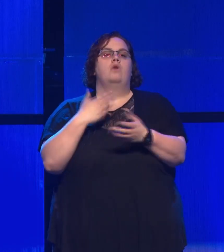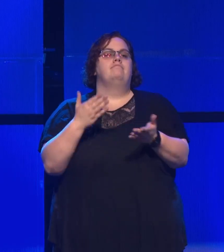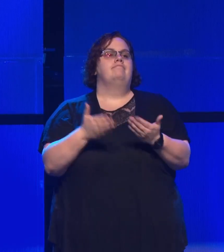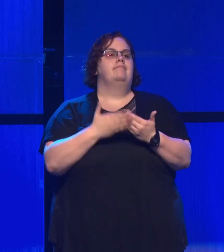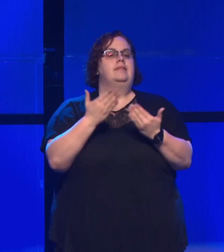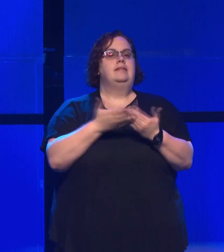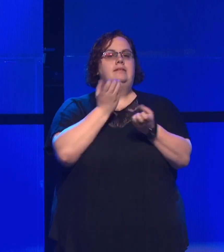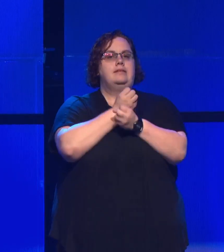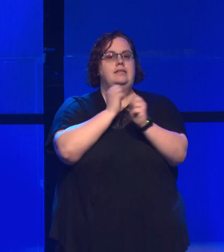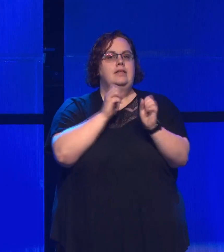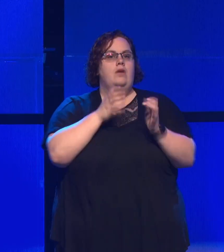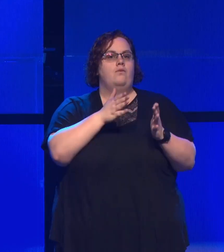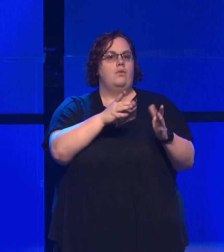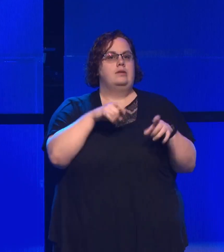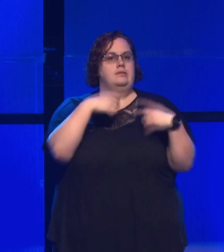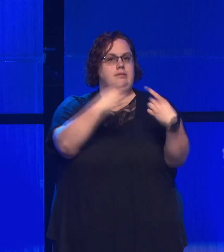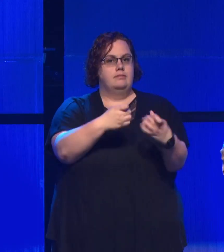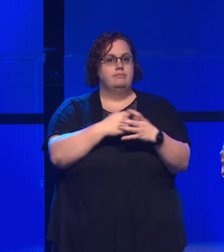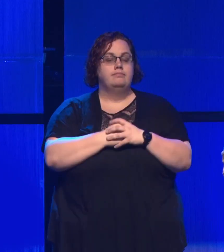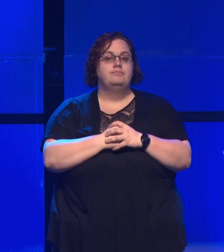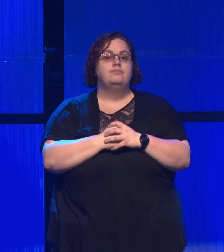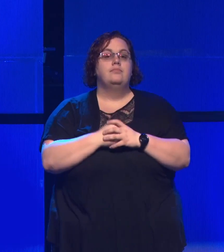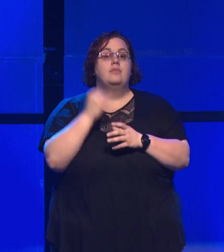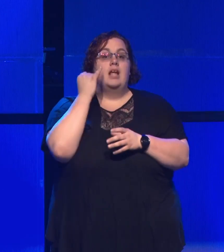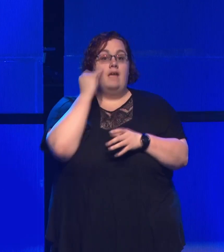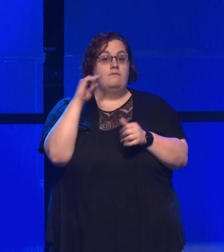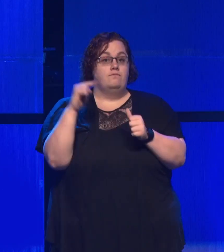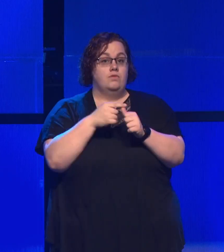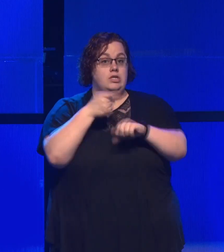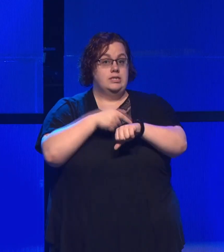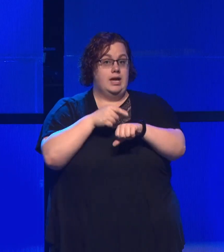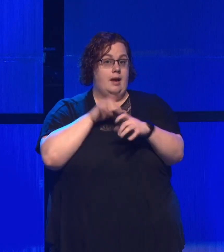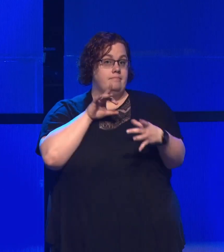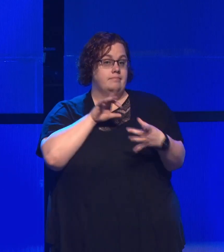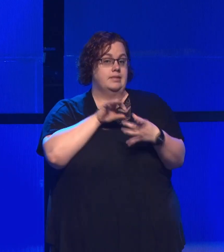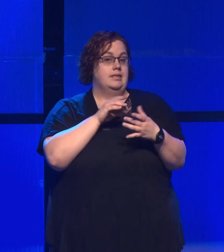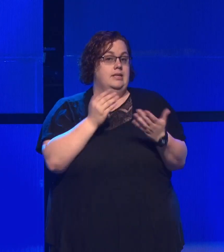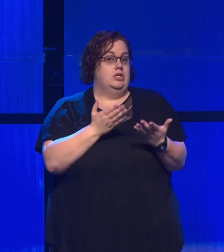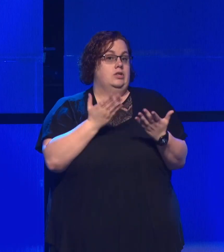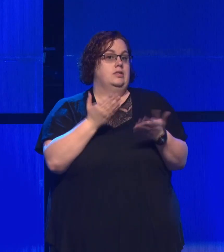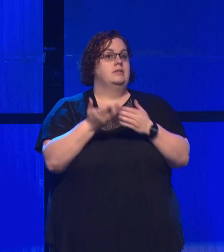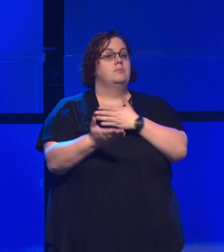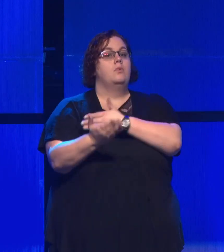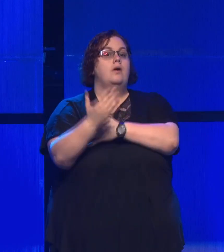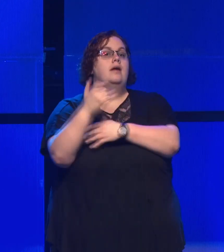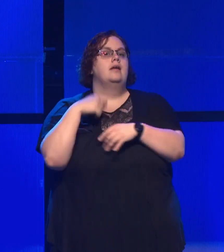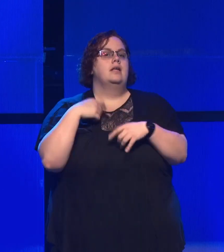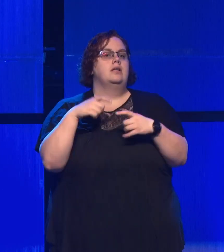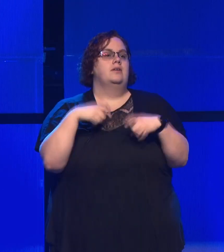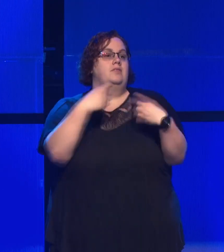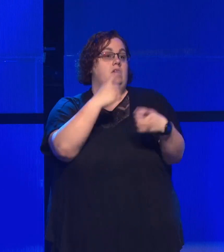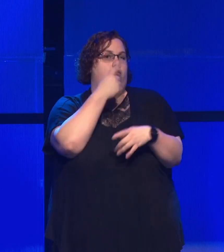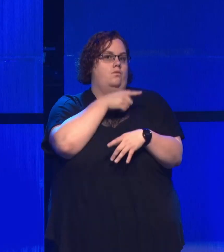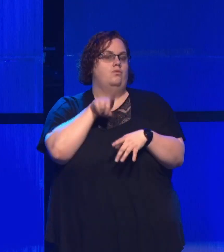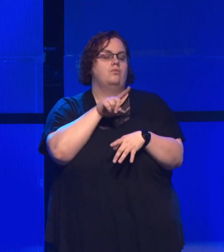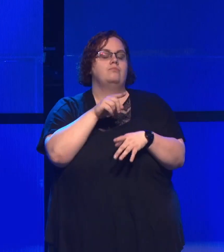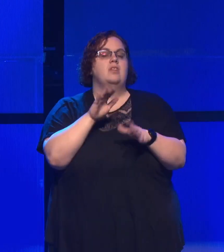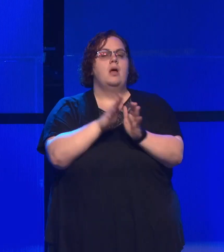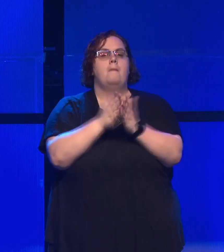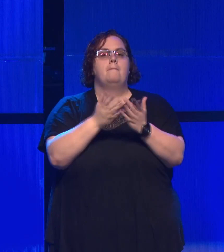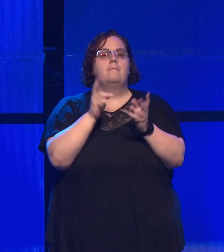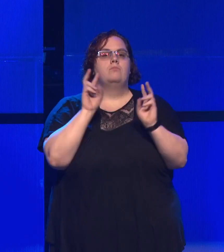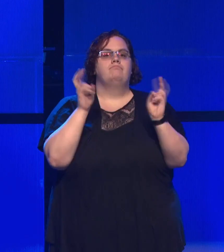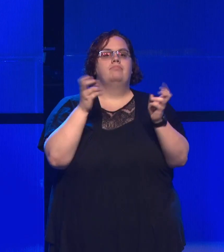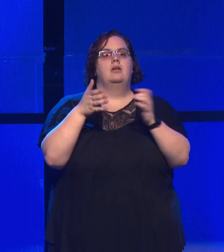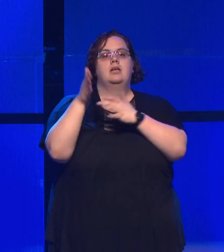If this is your first time connecting this morning, we have a gift for you. It is a book called The God We Never Knew. It is